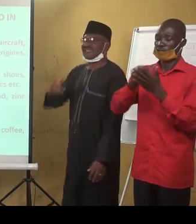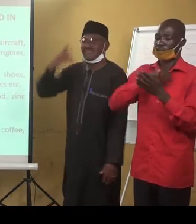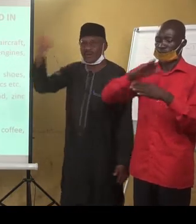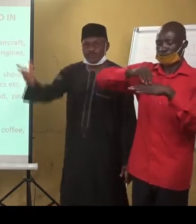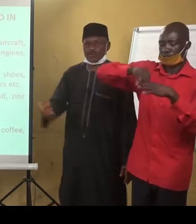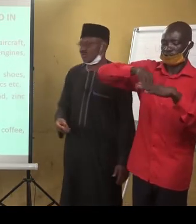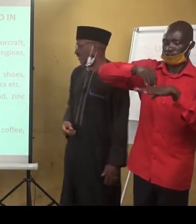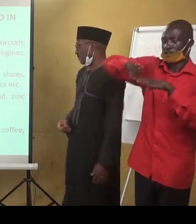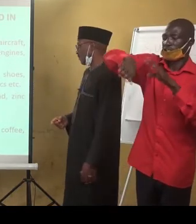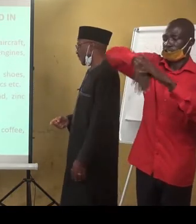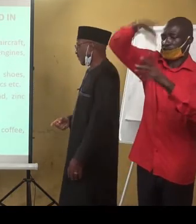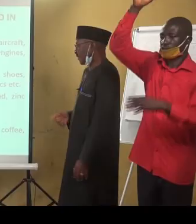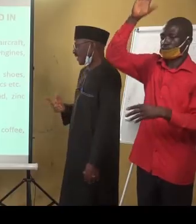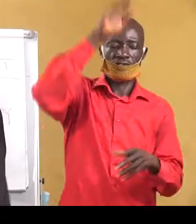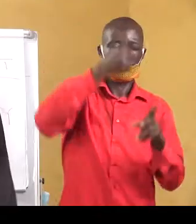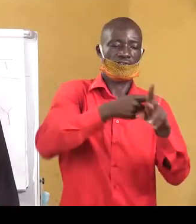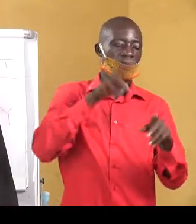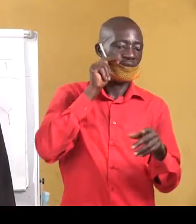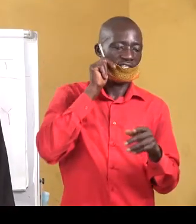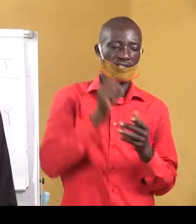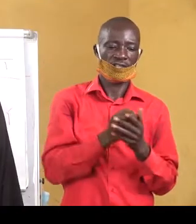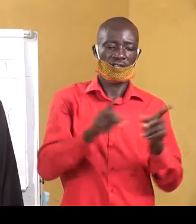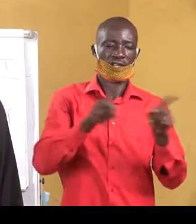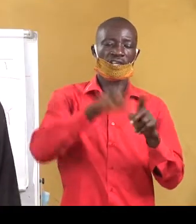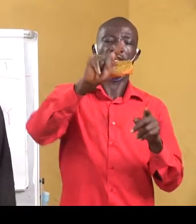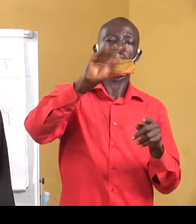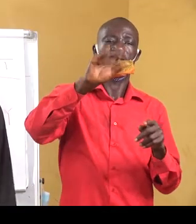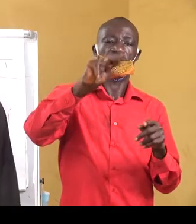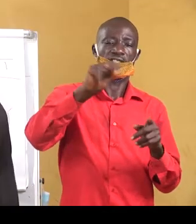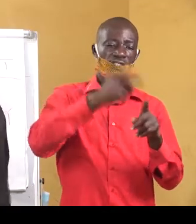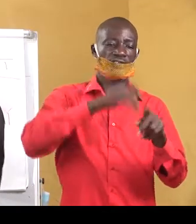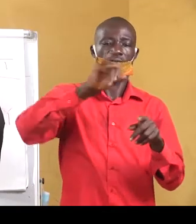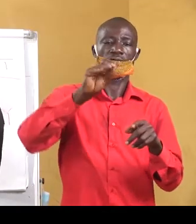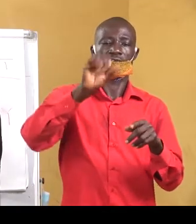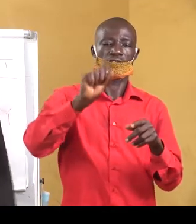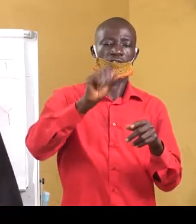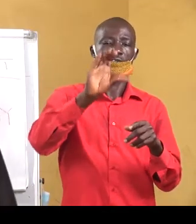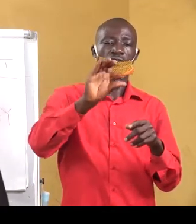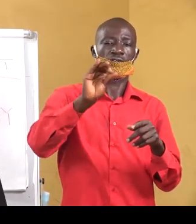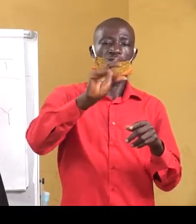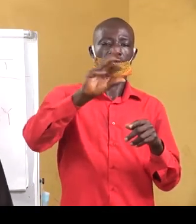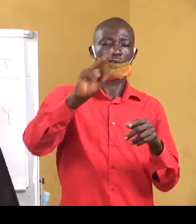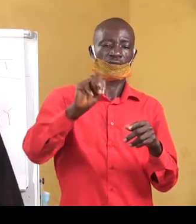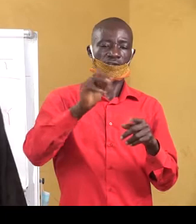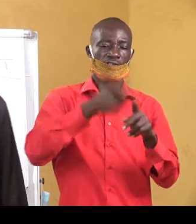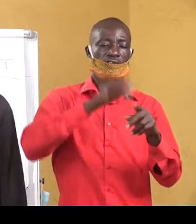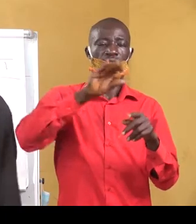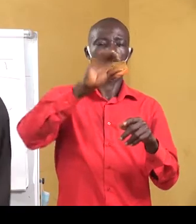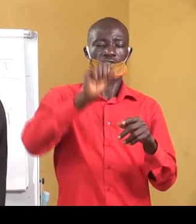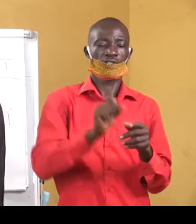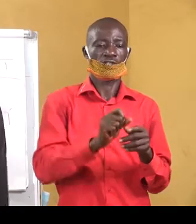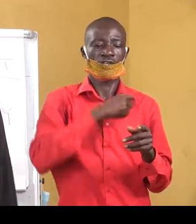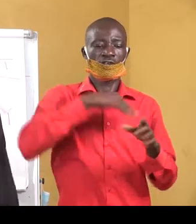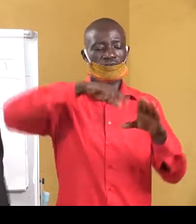to these developed countries, like tin from Jos, Columbite, equally from Jos.